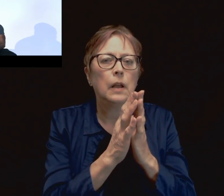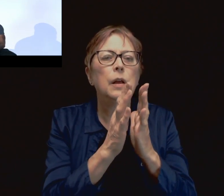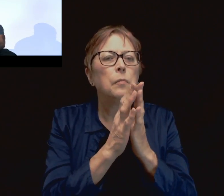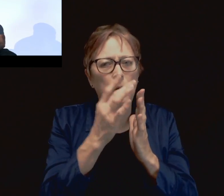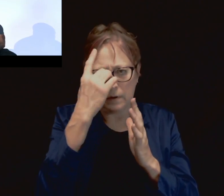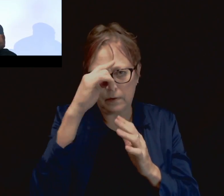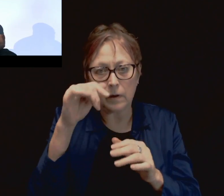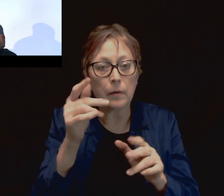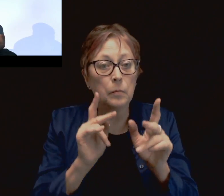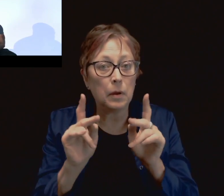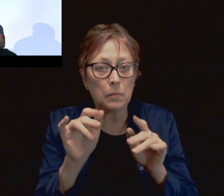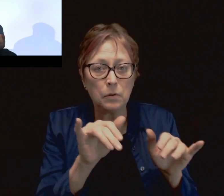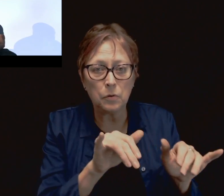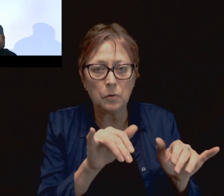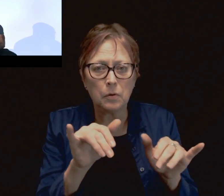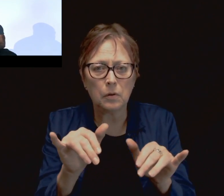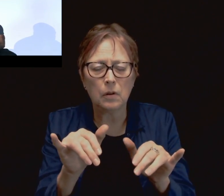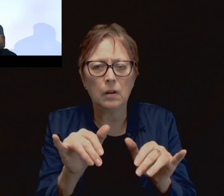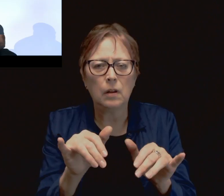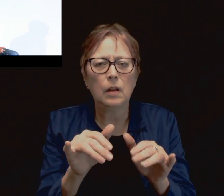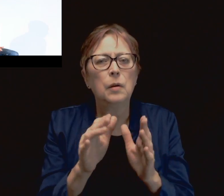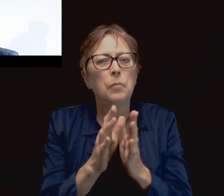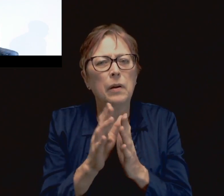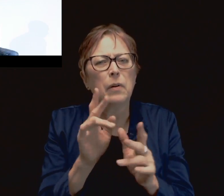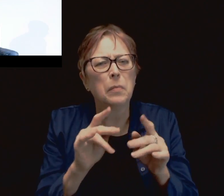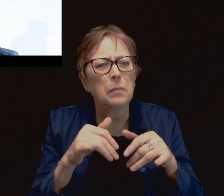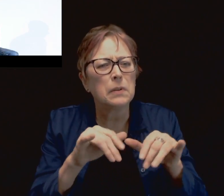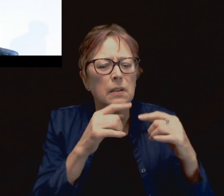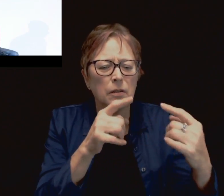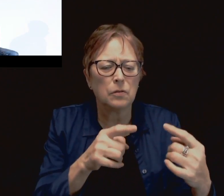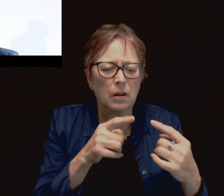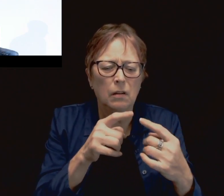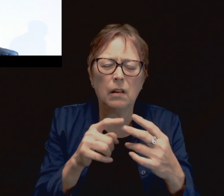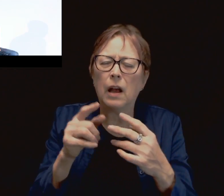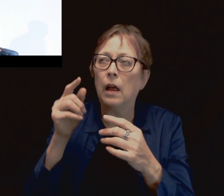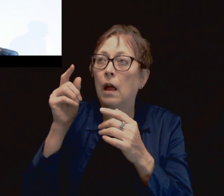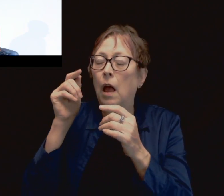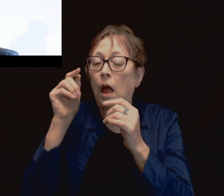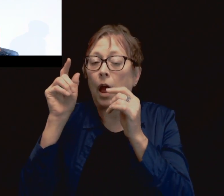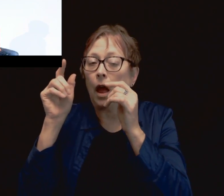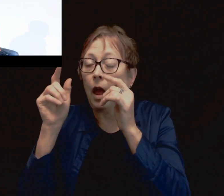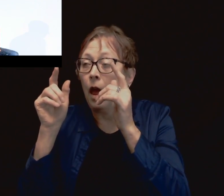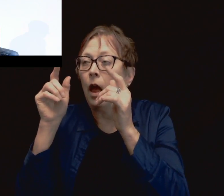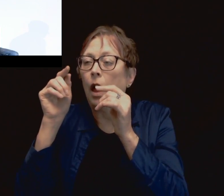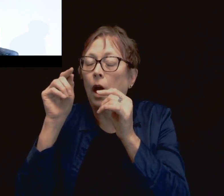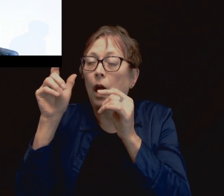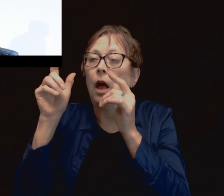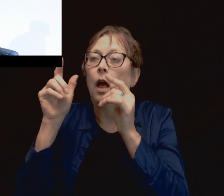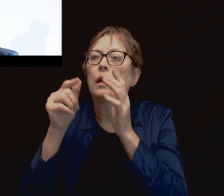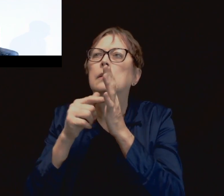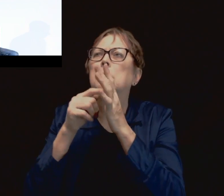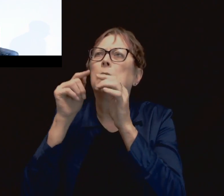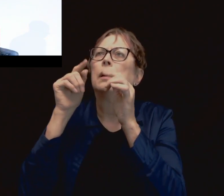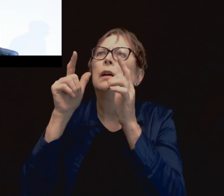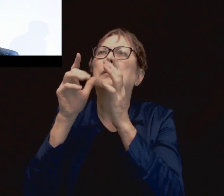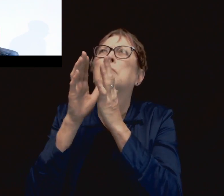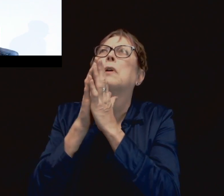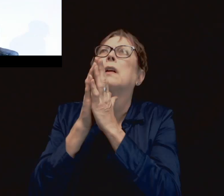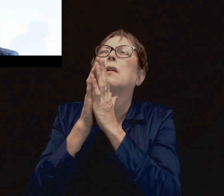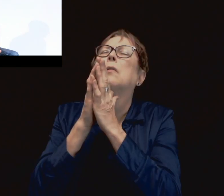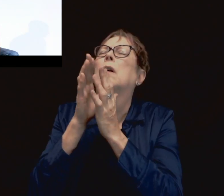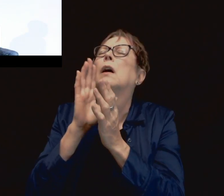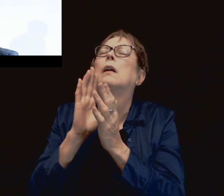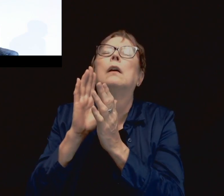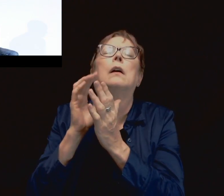pray for other people and to pray for those that are still struggling with it. I was barely awake, but the times I do remember waking up, I just remember praying and